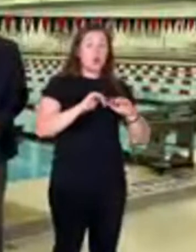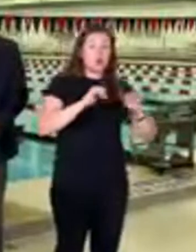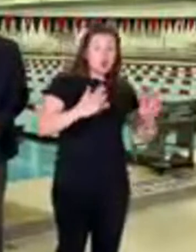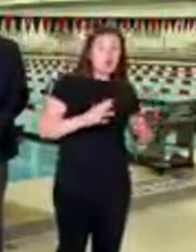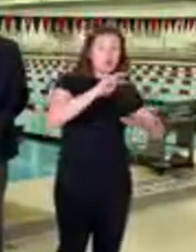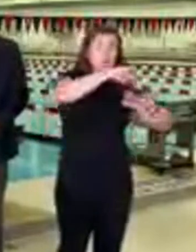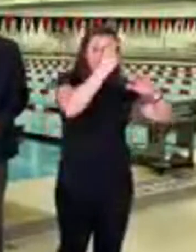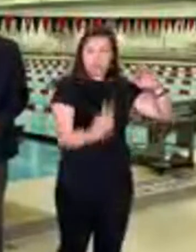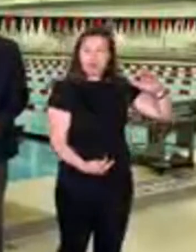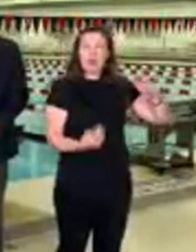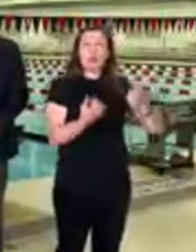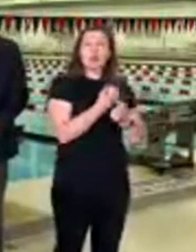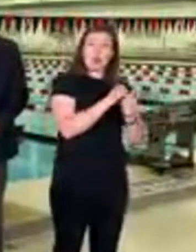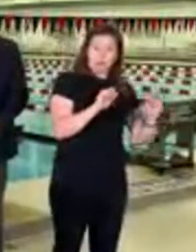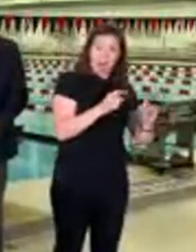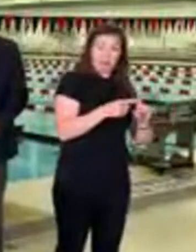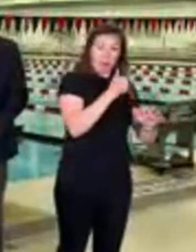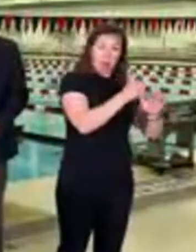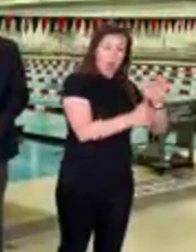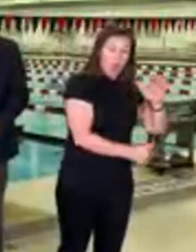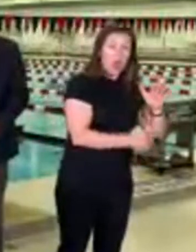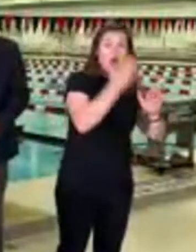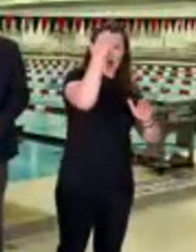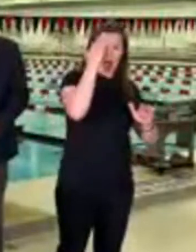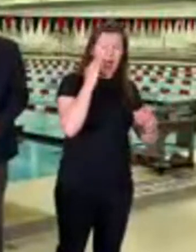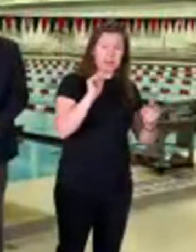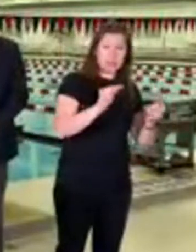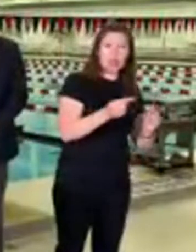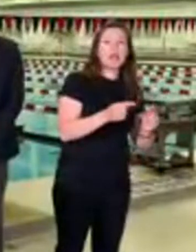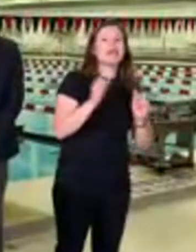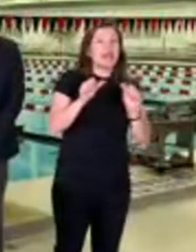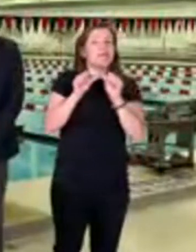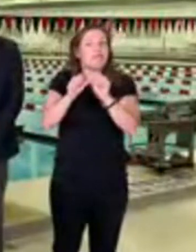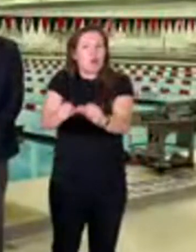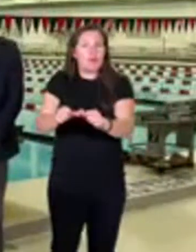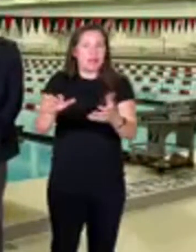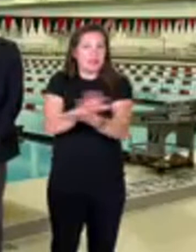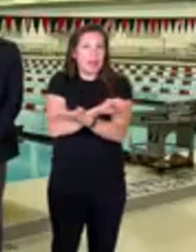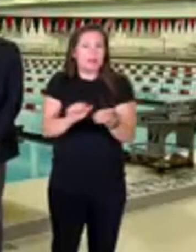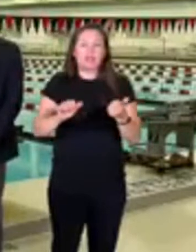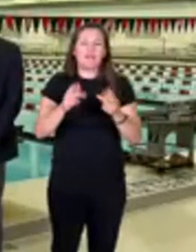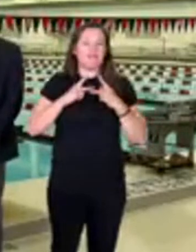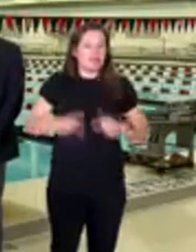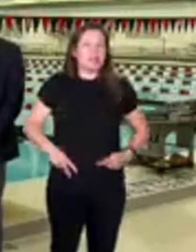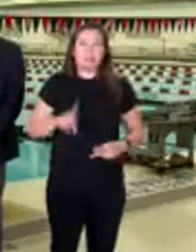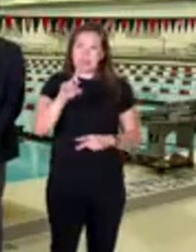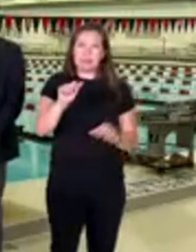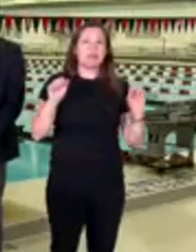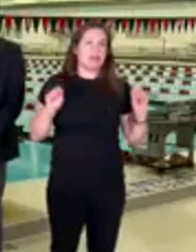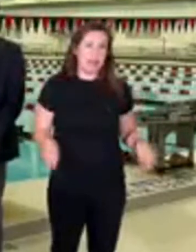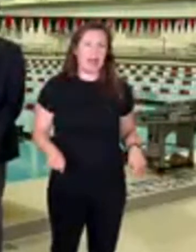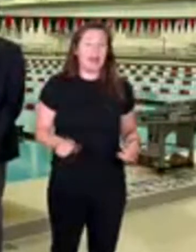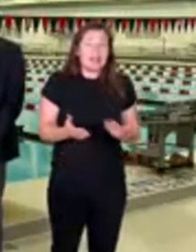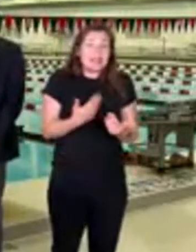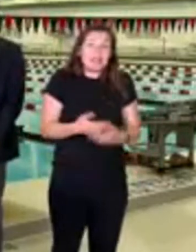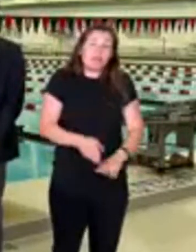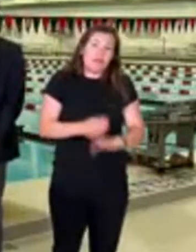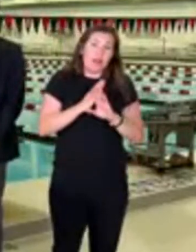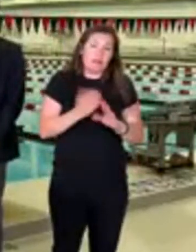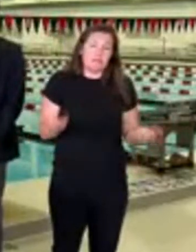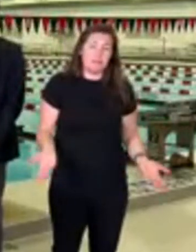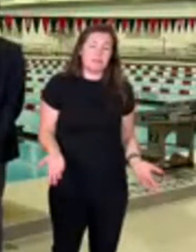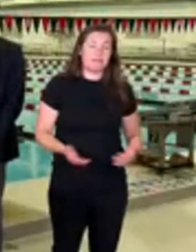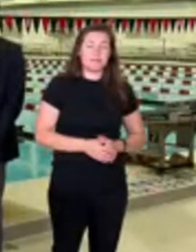who survive a drowning or head injury, they can have permanent neurologic and physical disability, and they're all preventable. So some